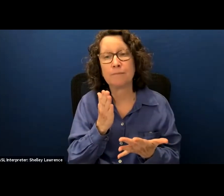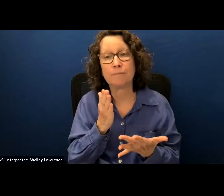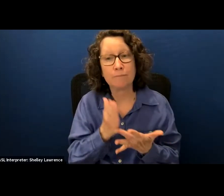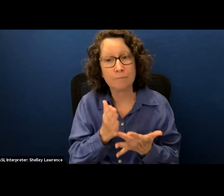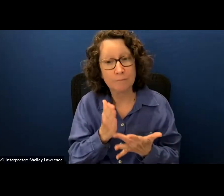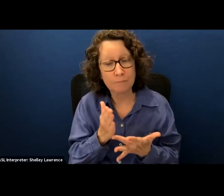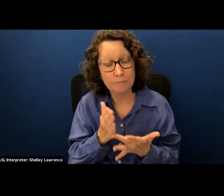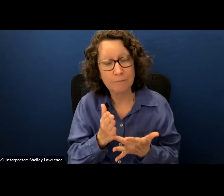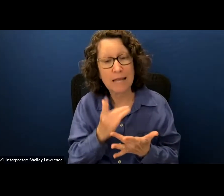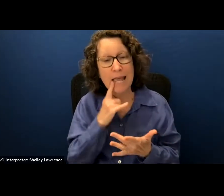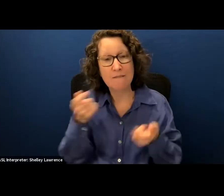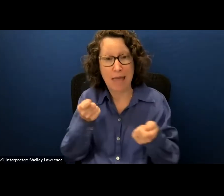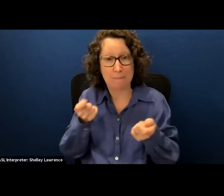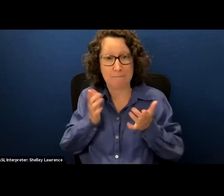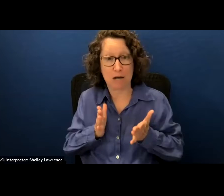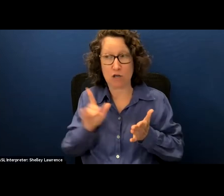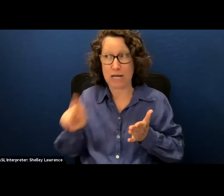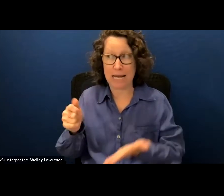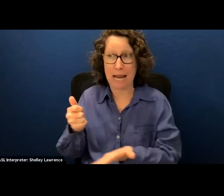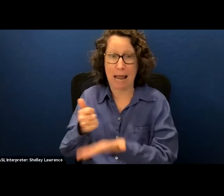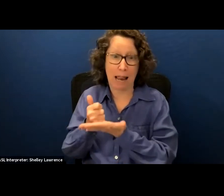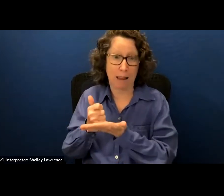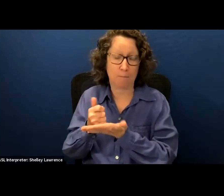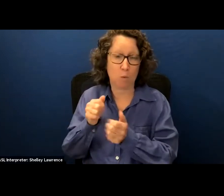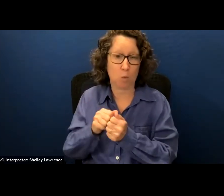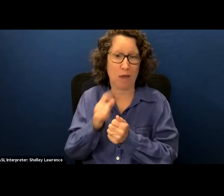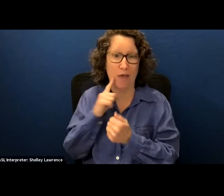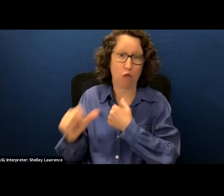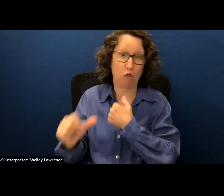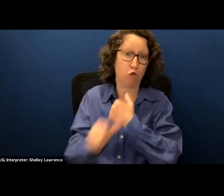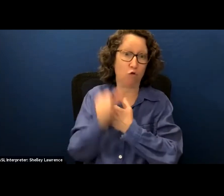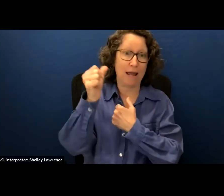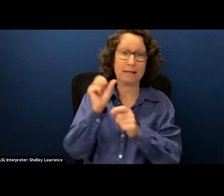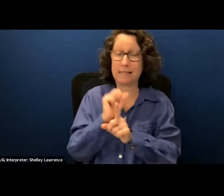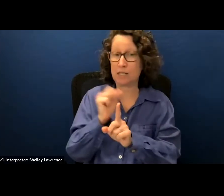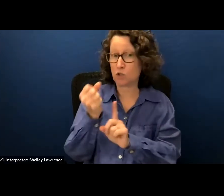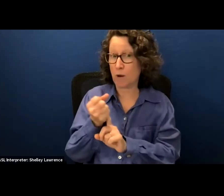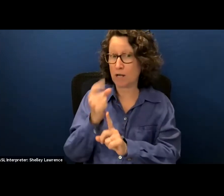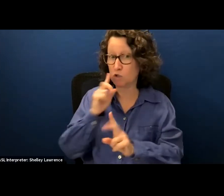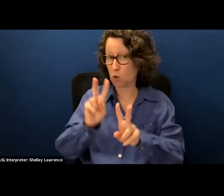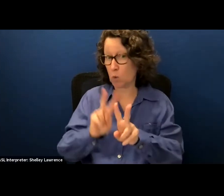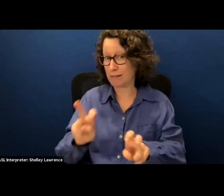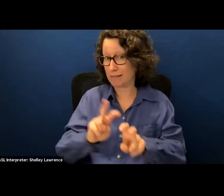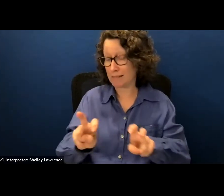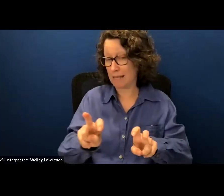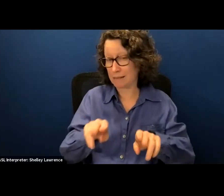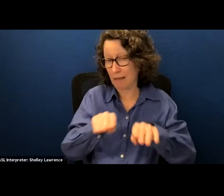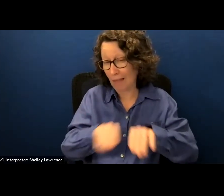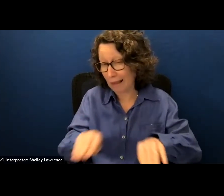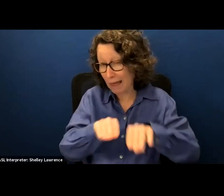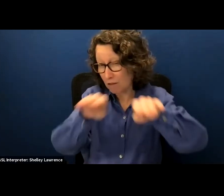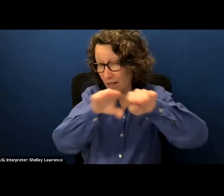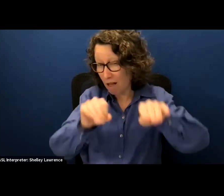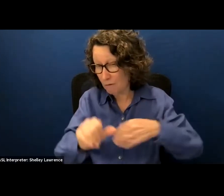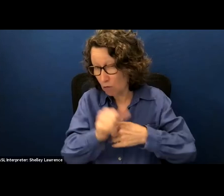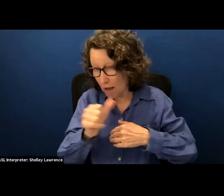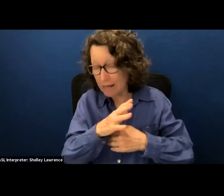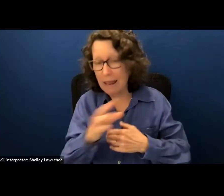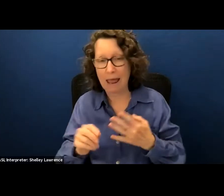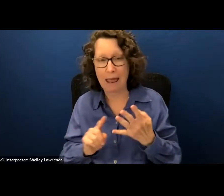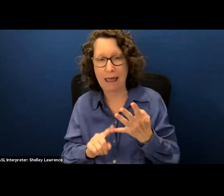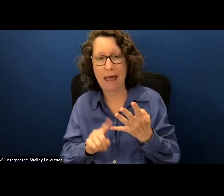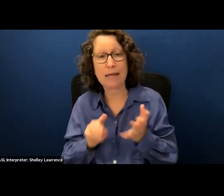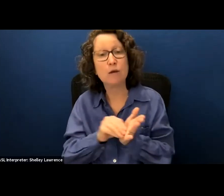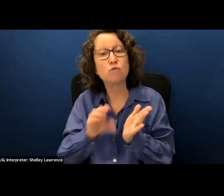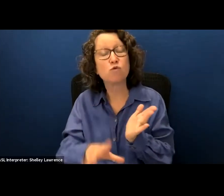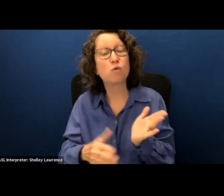3rd, if administrators need help with a threat situation to assess the level of threat. And finally, if a